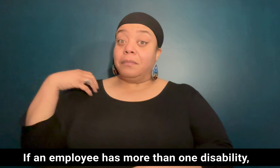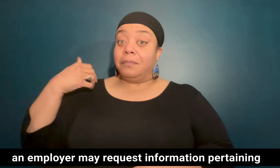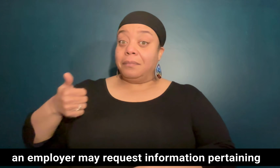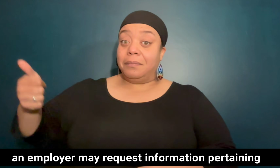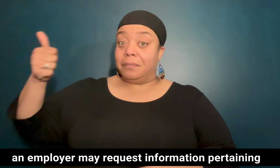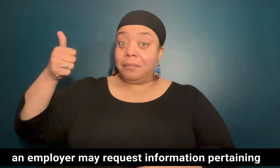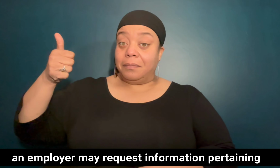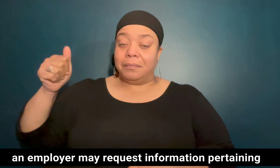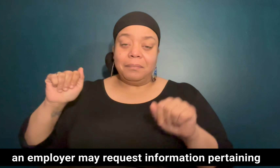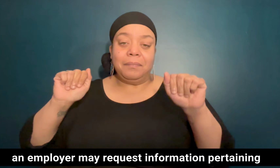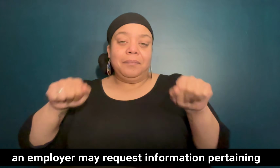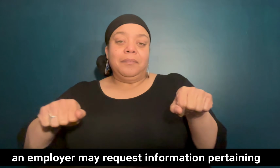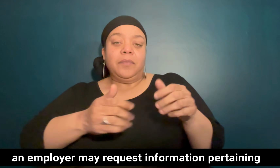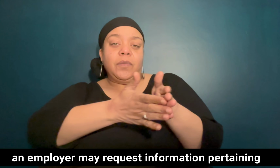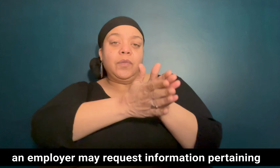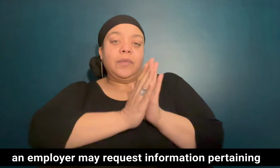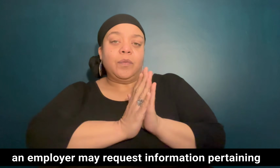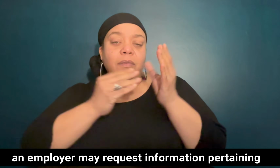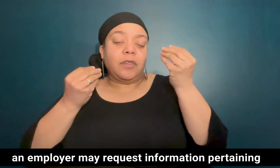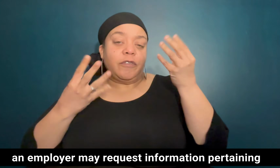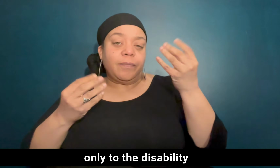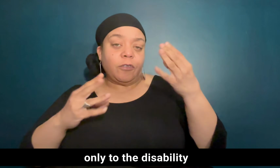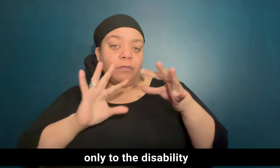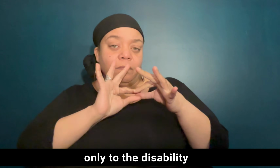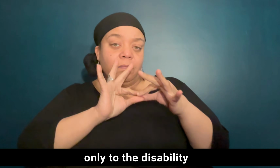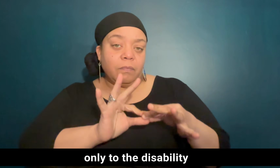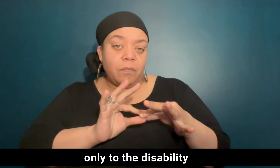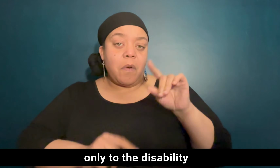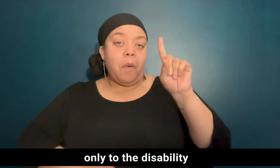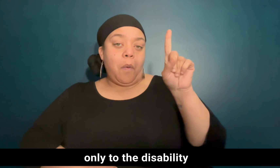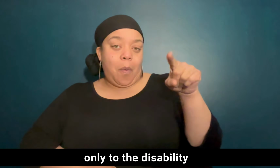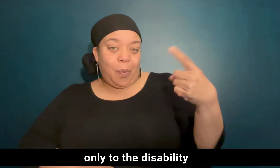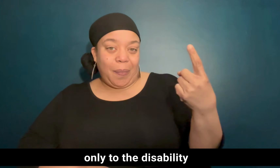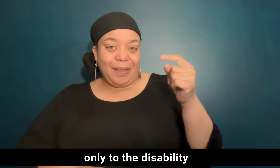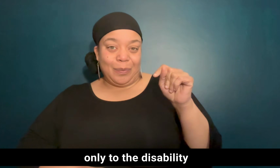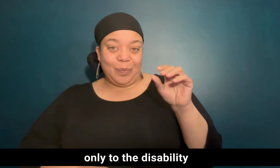an employer may request information pertaining only to the disability